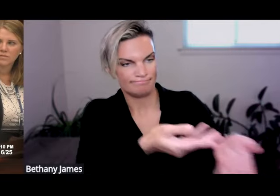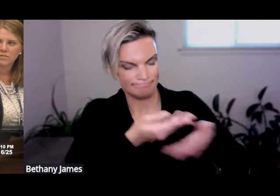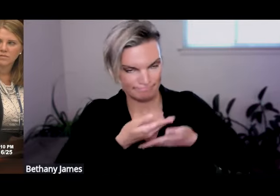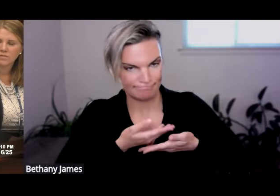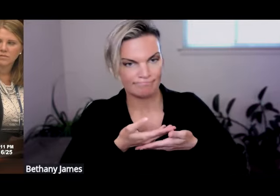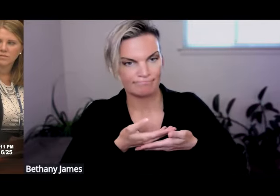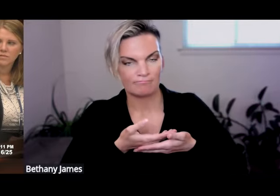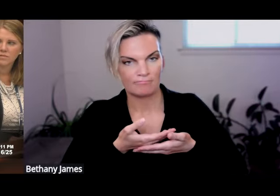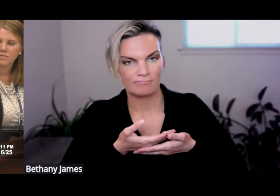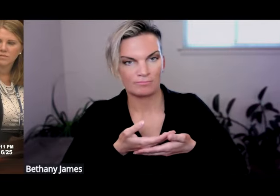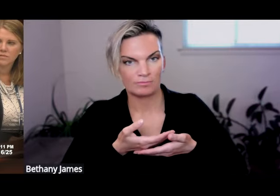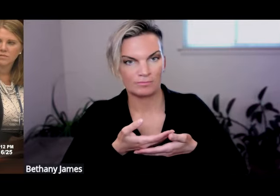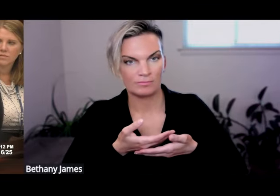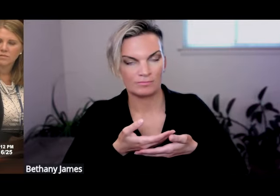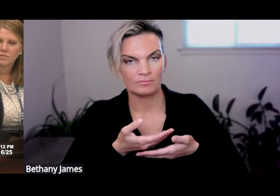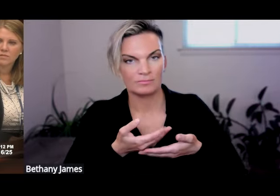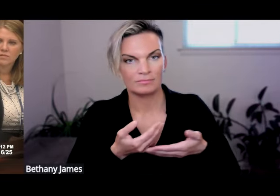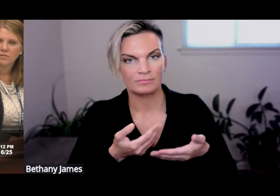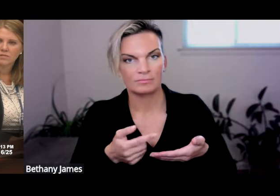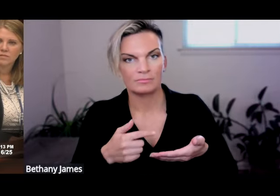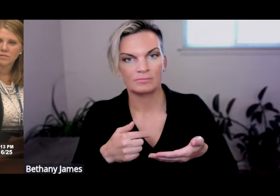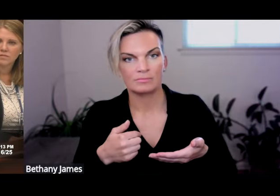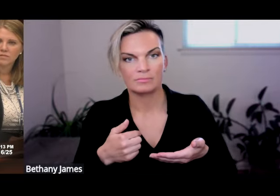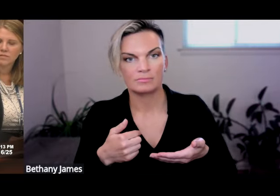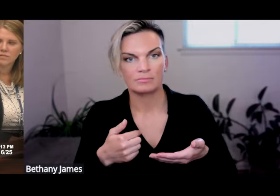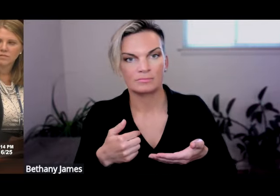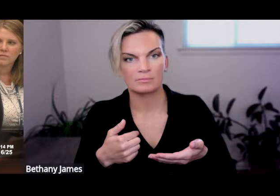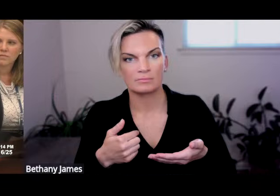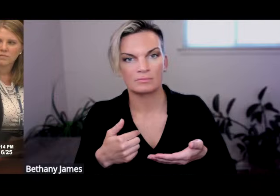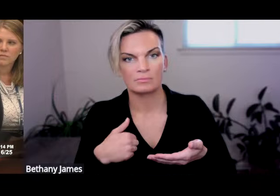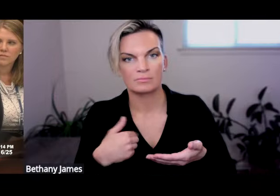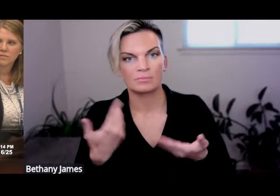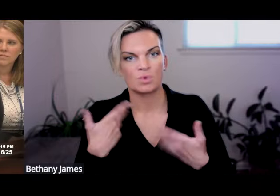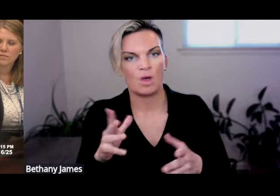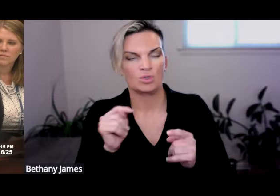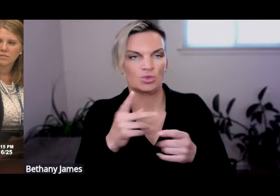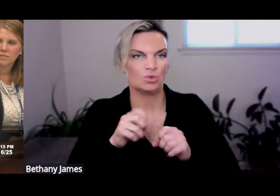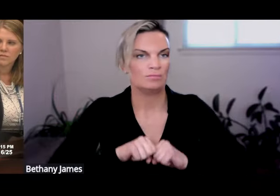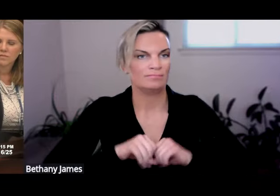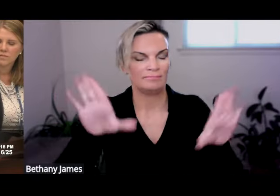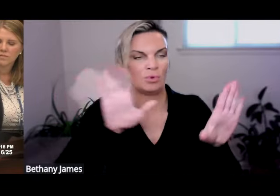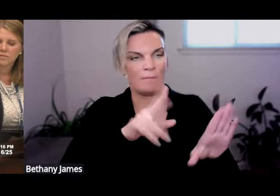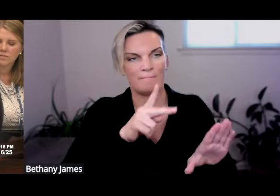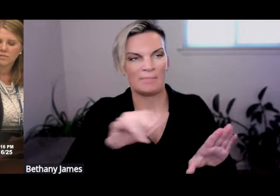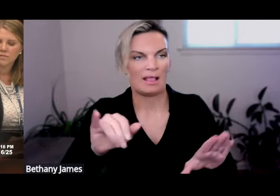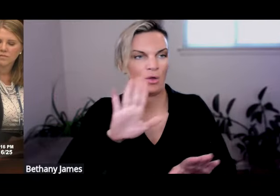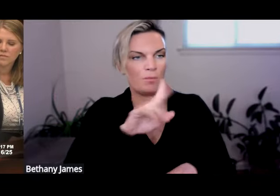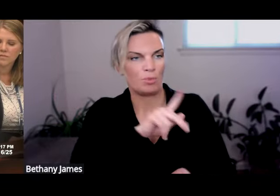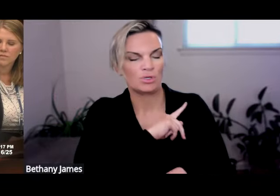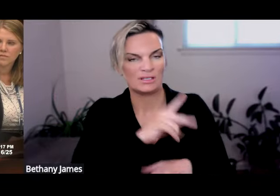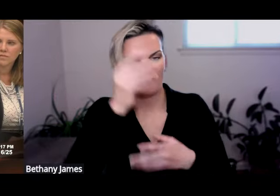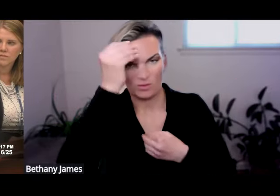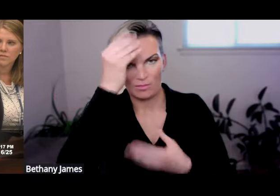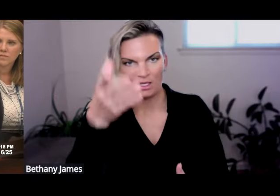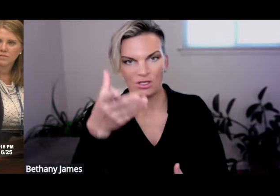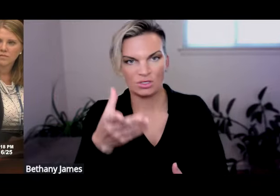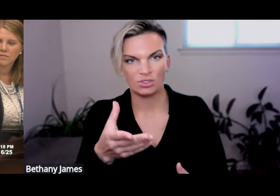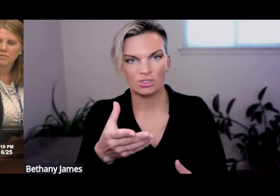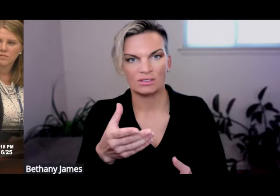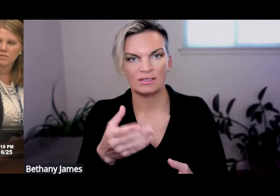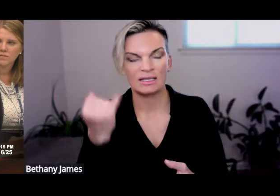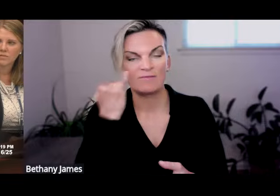we just don't want to release anybody's PII, essentially, their personal email or anything like that. If they're